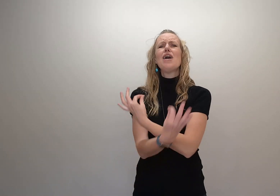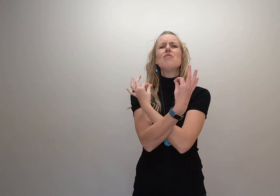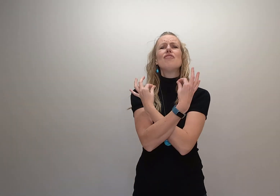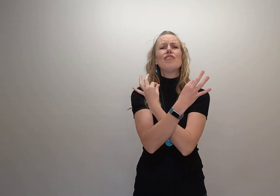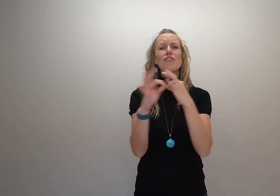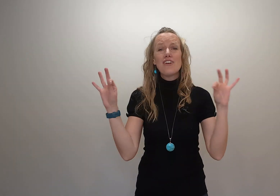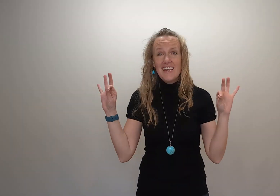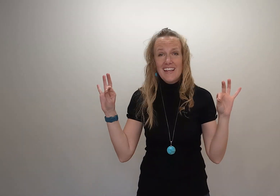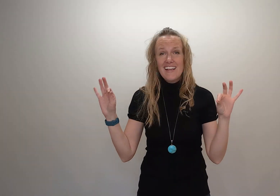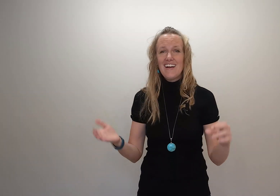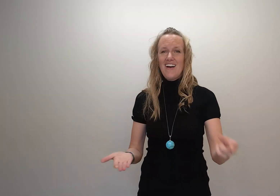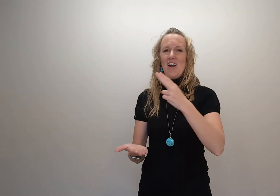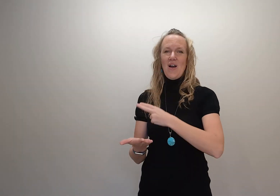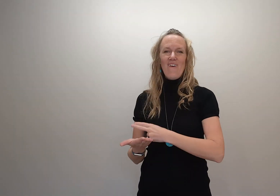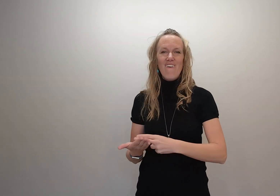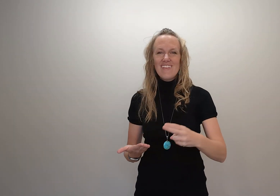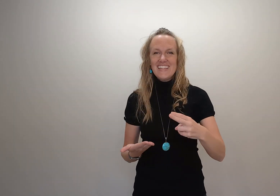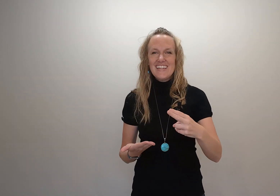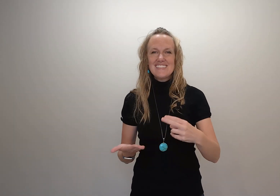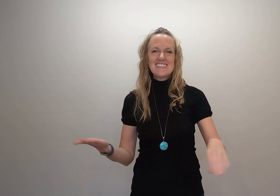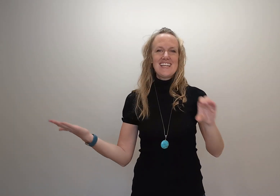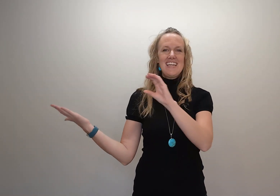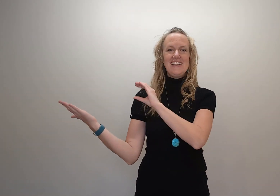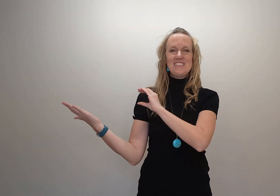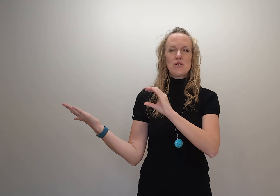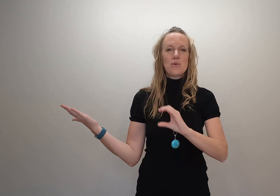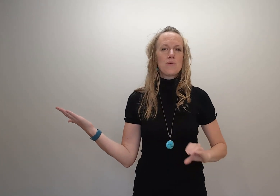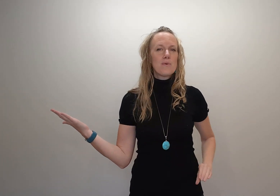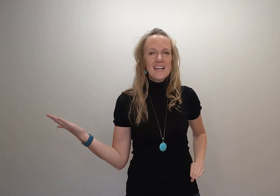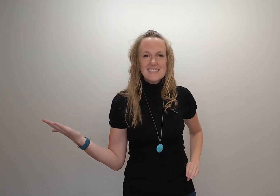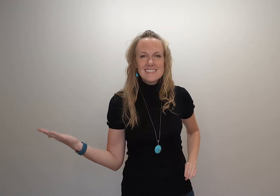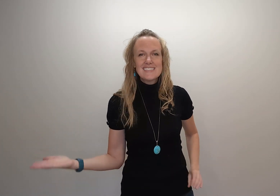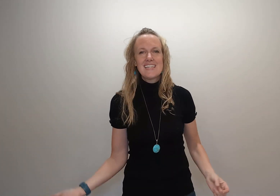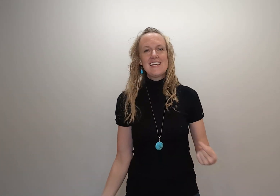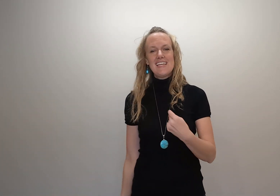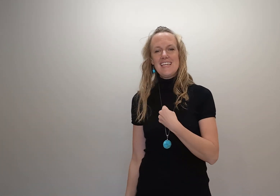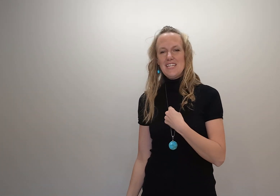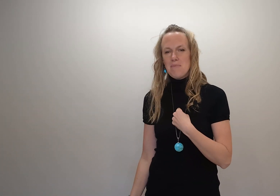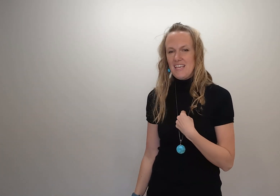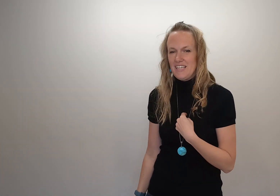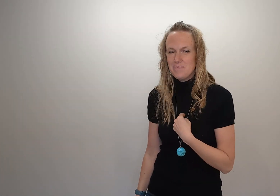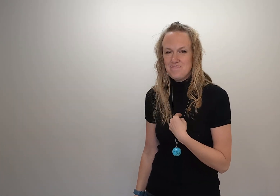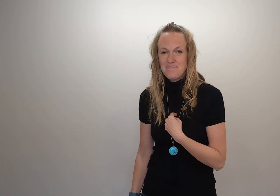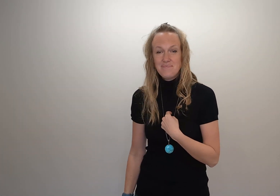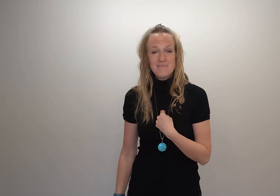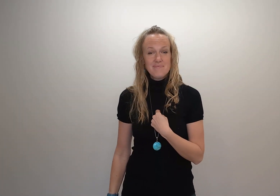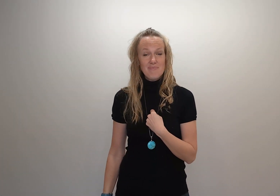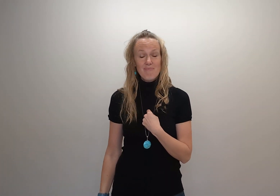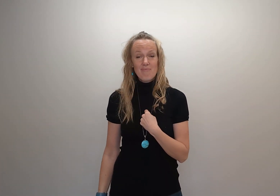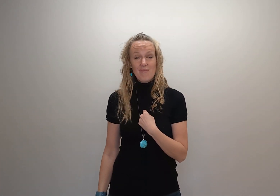am free. Holiness is Christ in me.